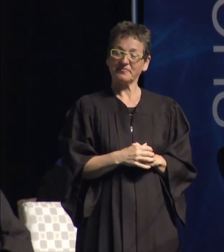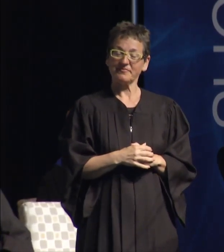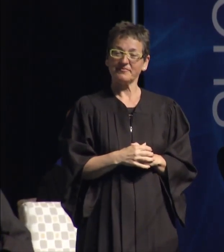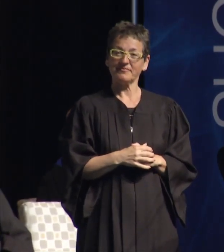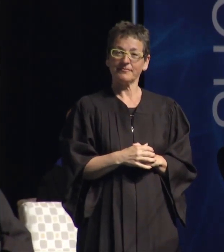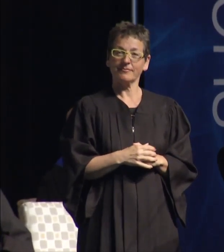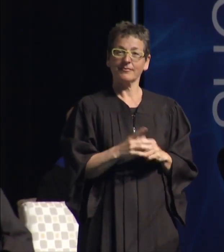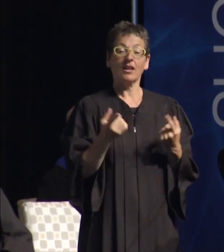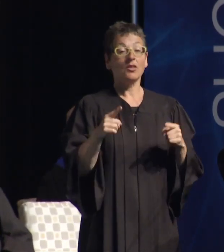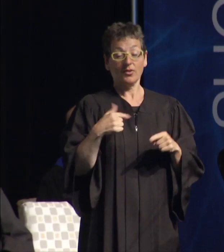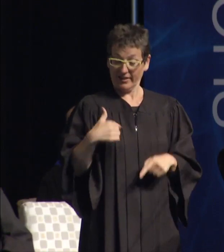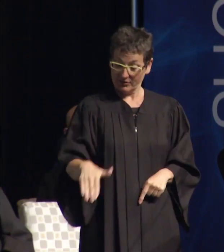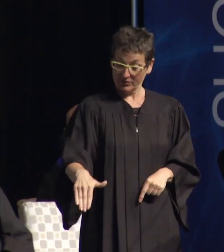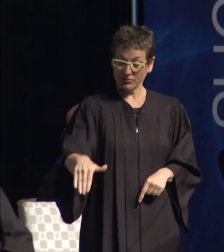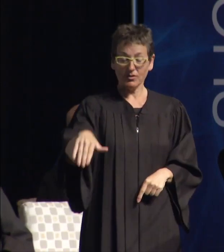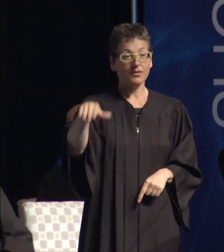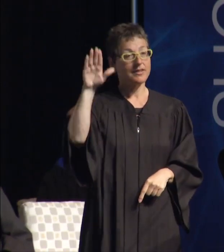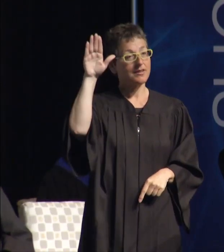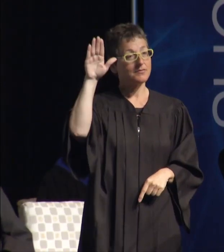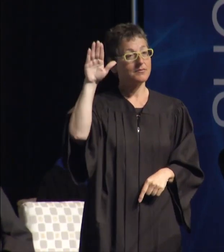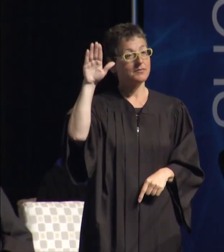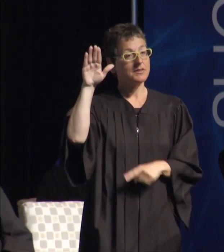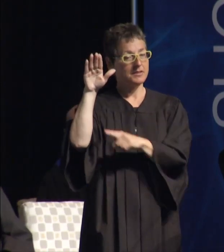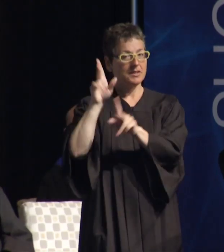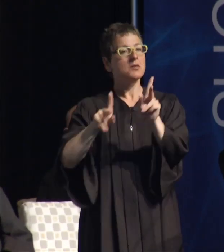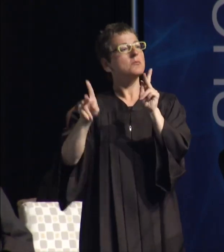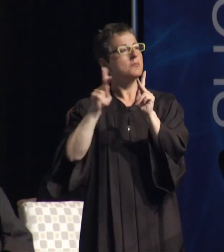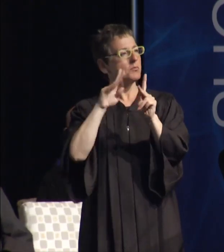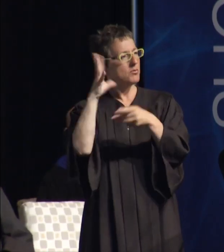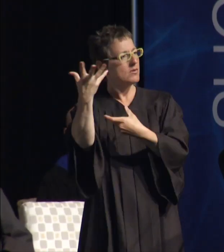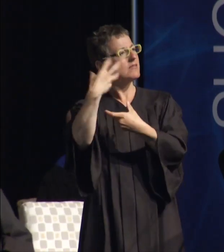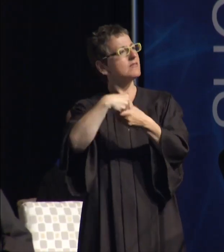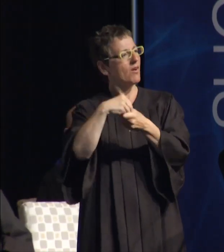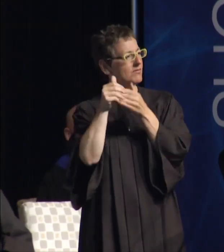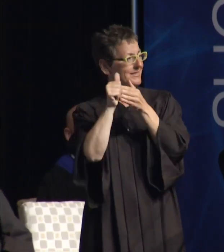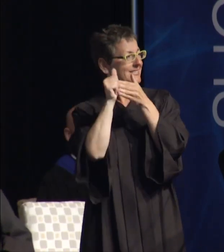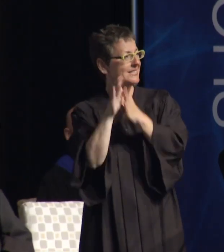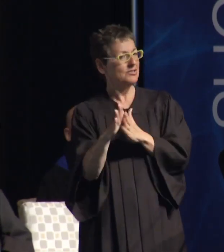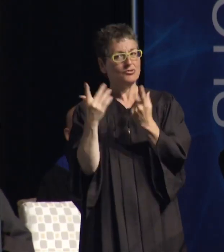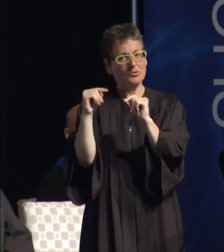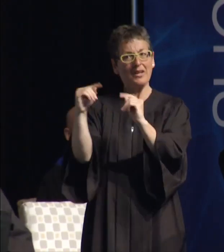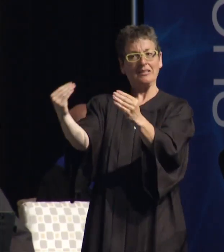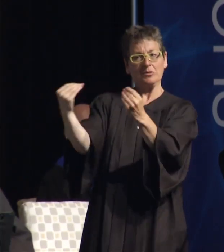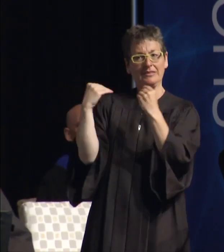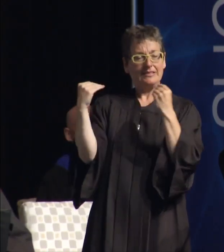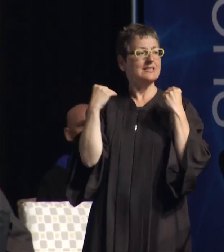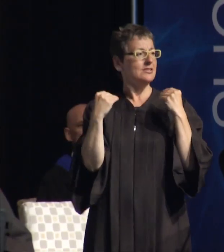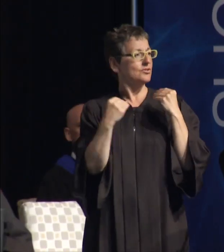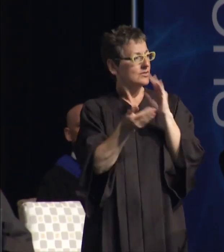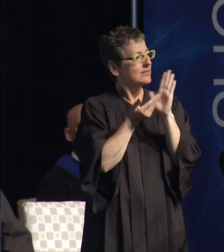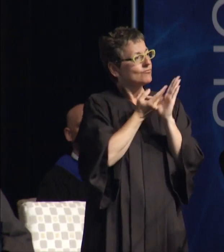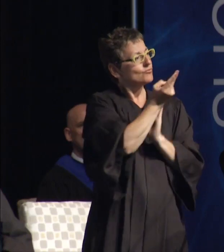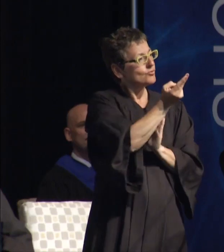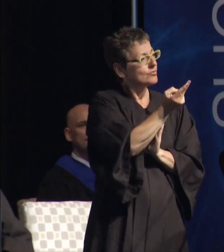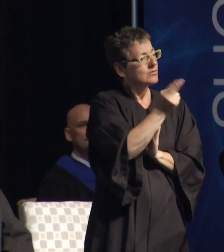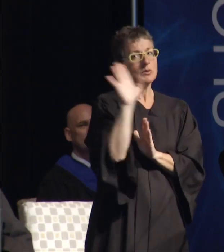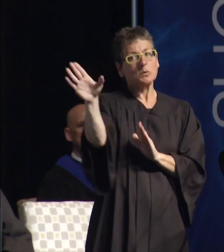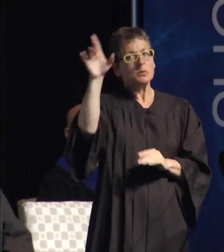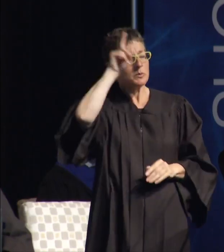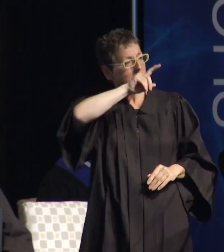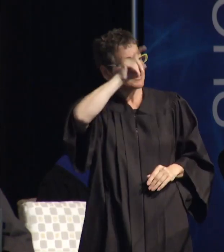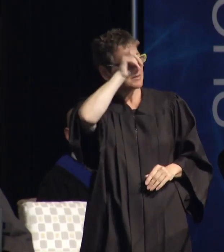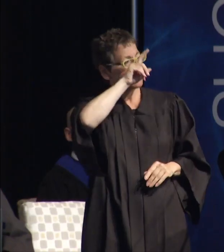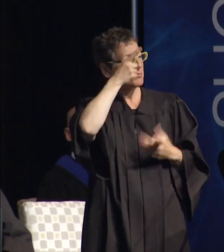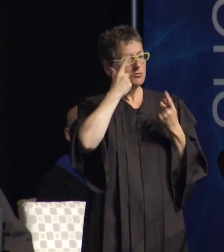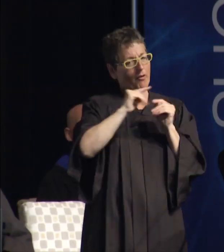Throughout our childhood, influential people took on leadership roles, teaching us morals. They shared their insights and wisdom, gently